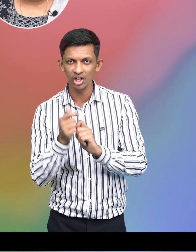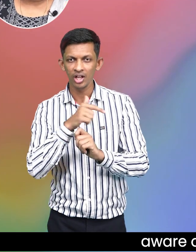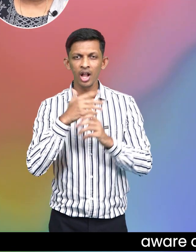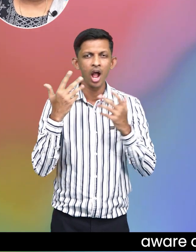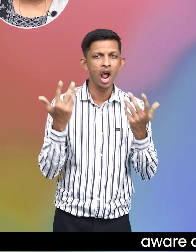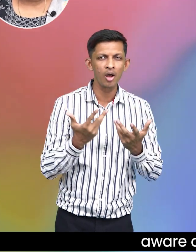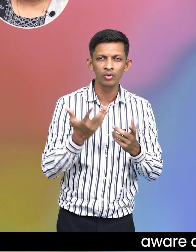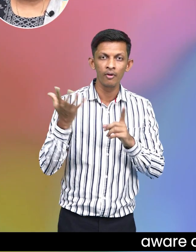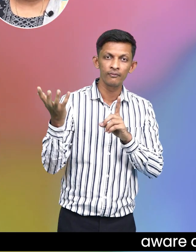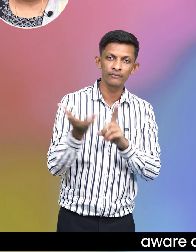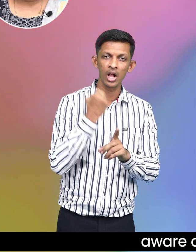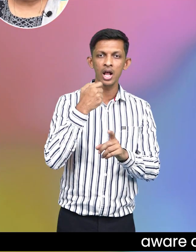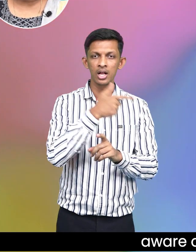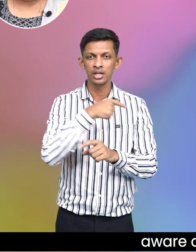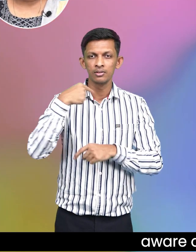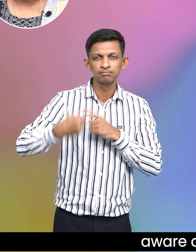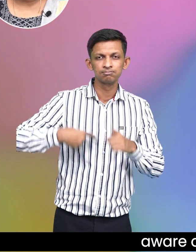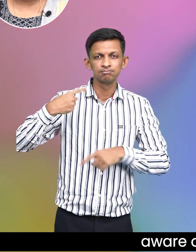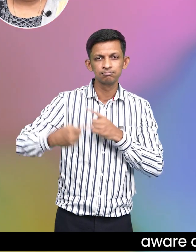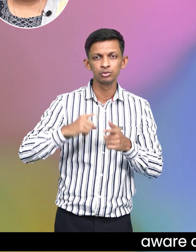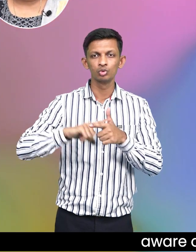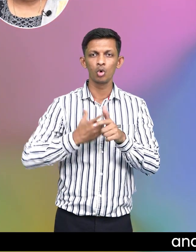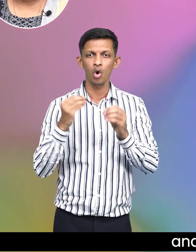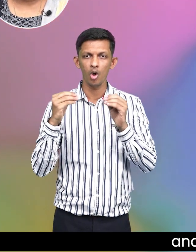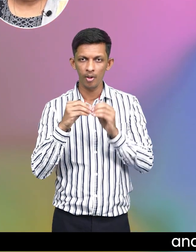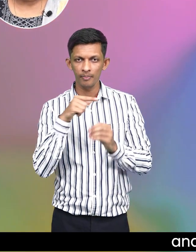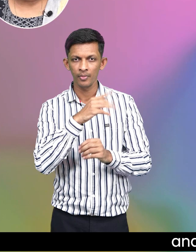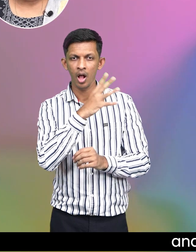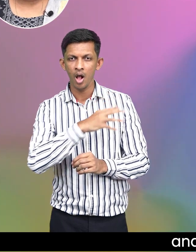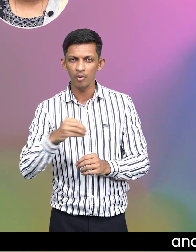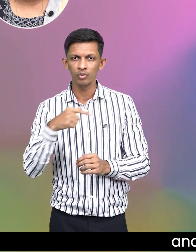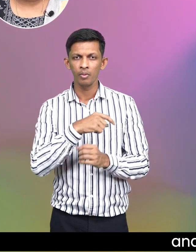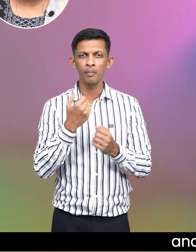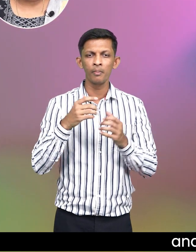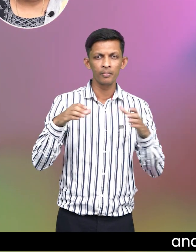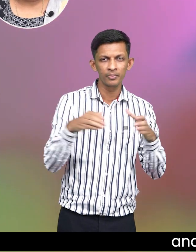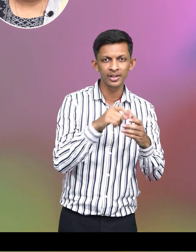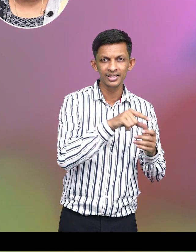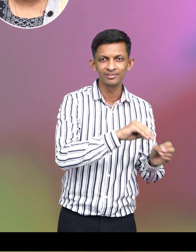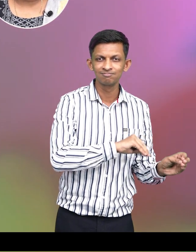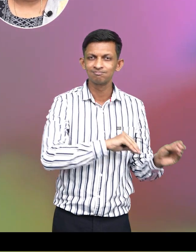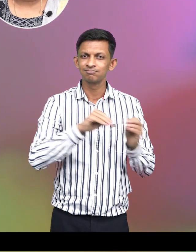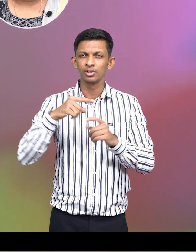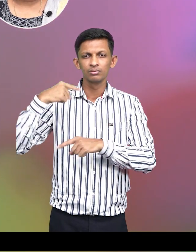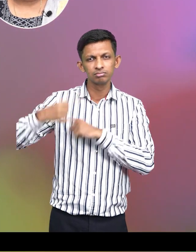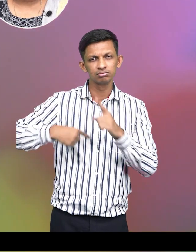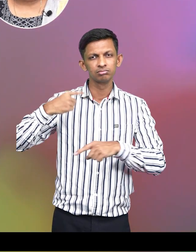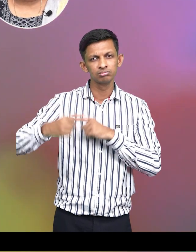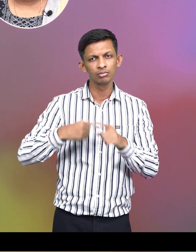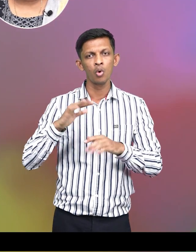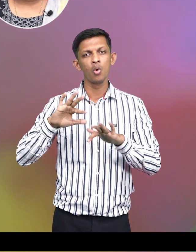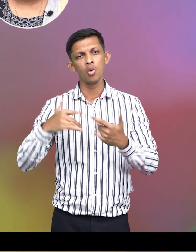become aware of how to get regular jobs and migrate regularly or permanently.